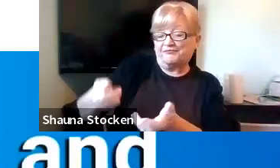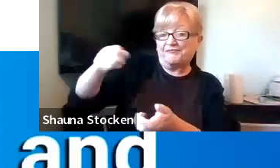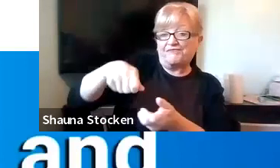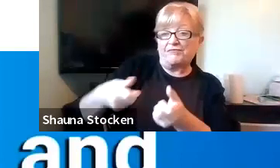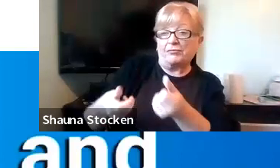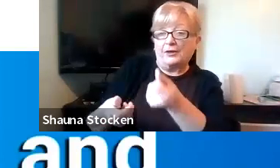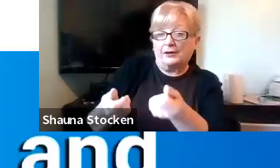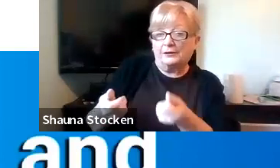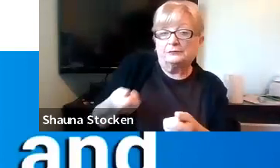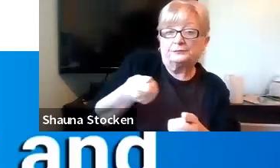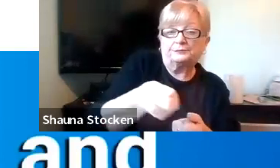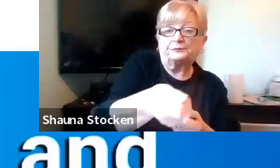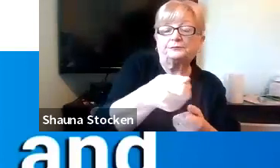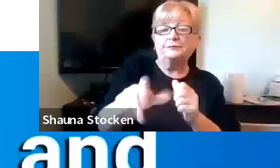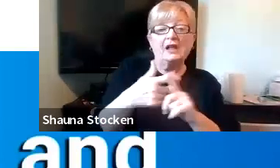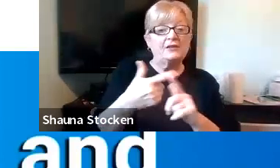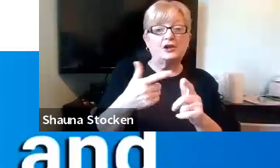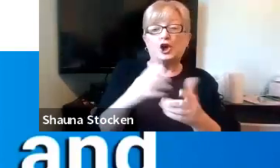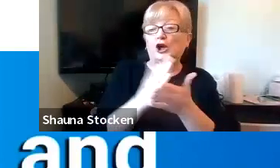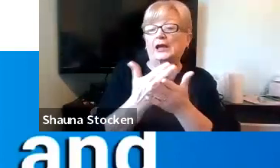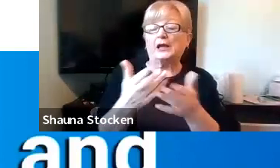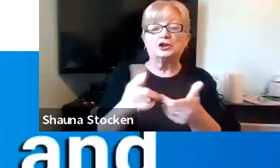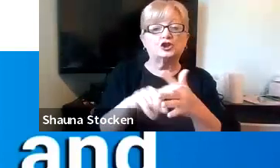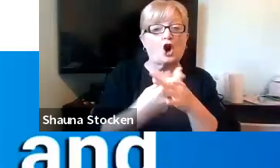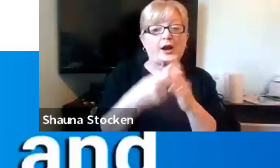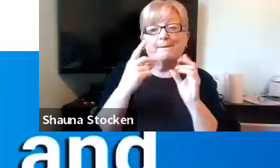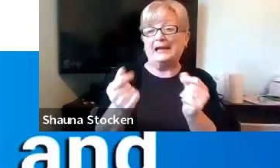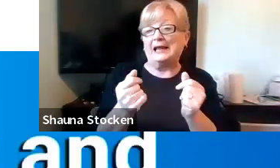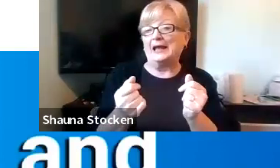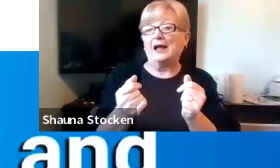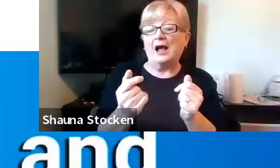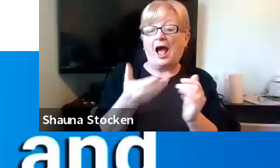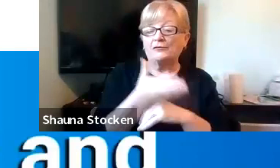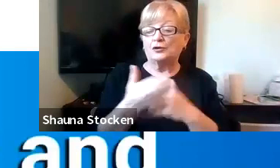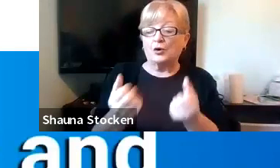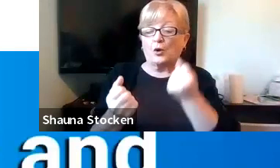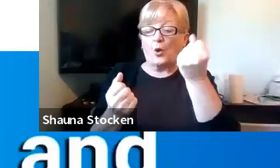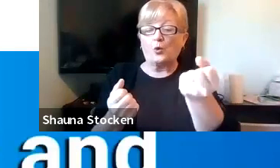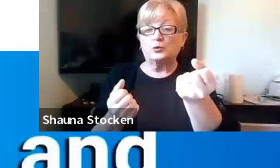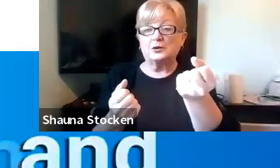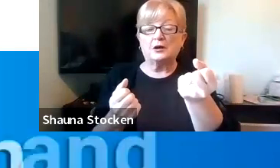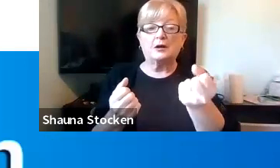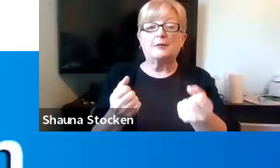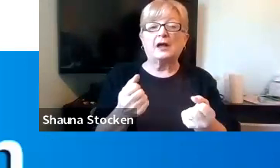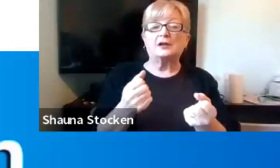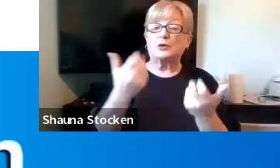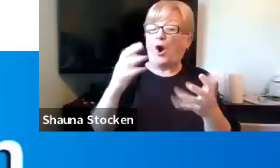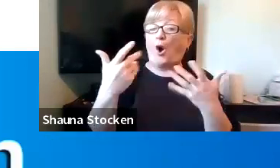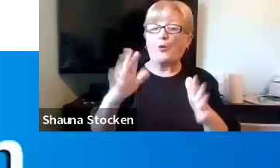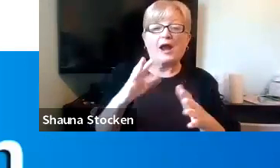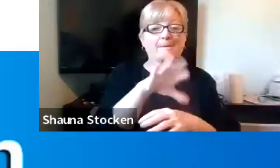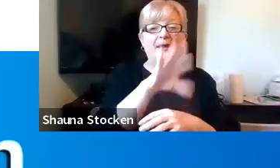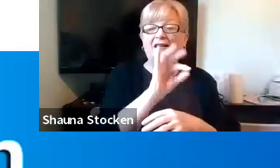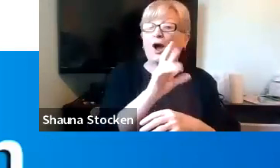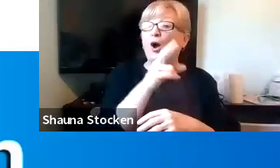the oven door and the cooking will start immediately when you close the oven door because we chose the preheat before. During cooking,